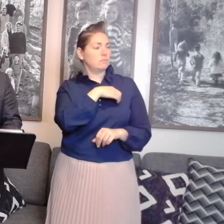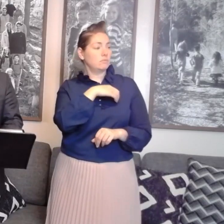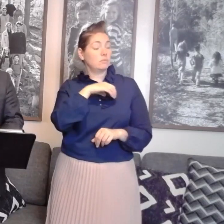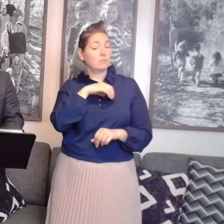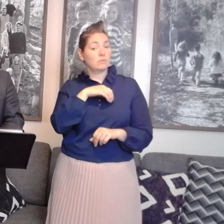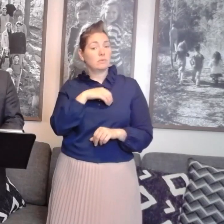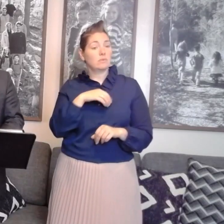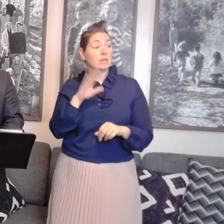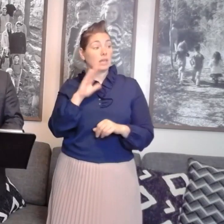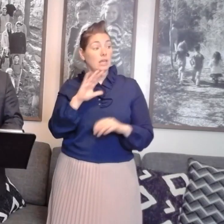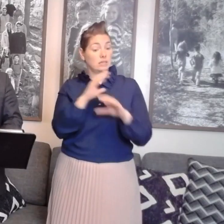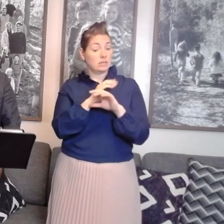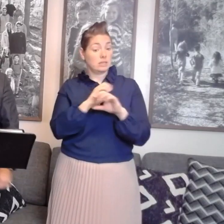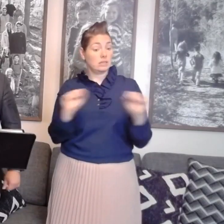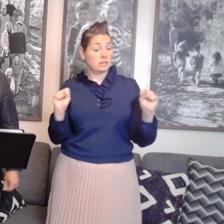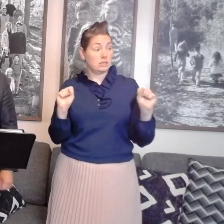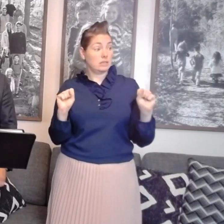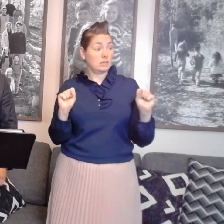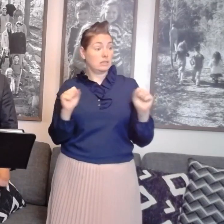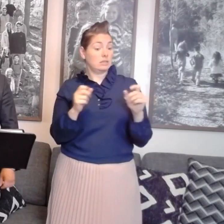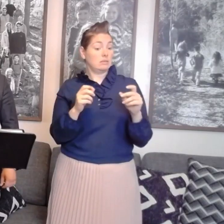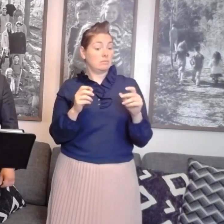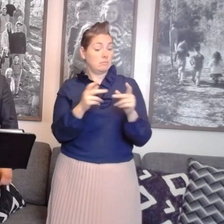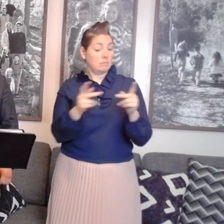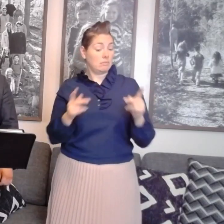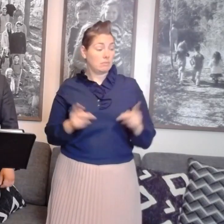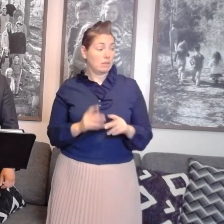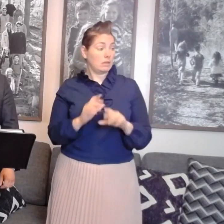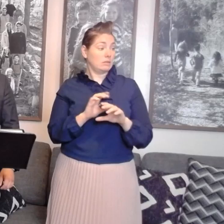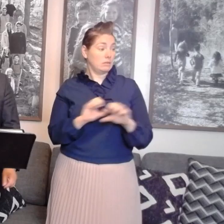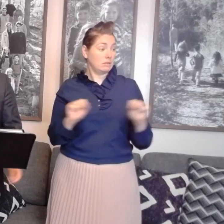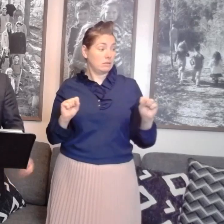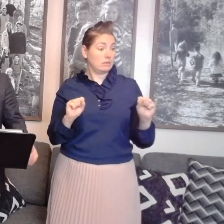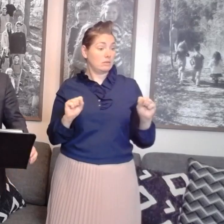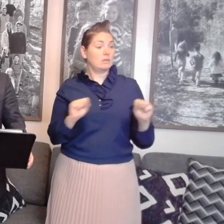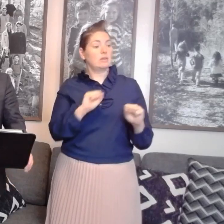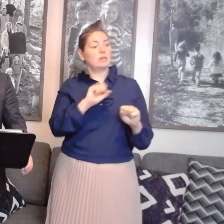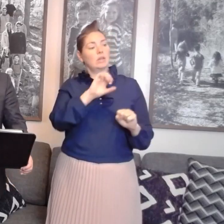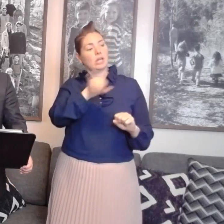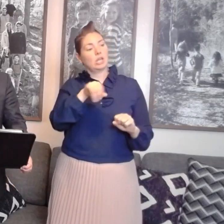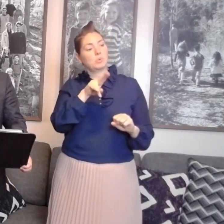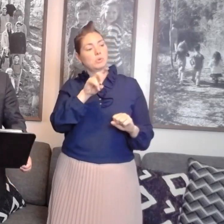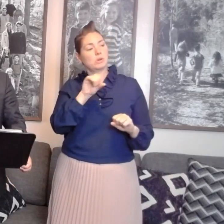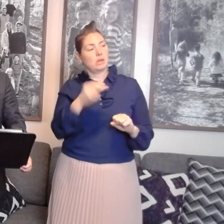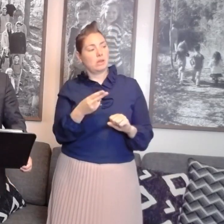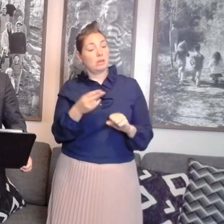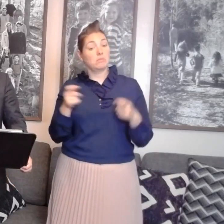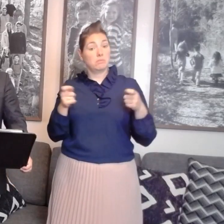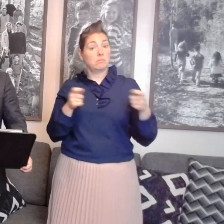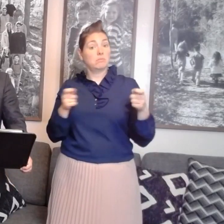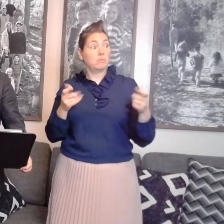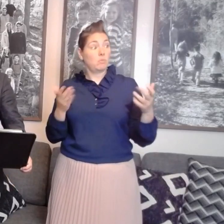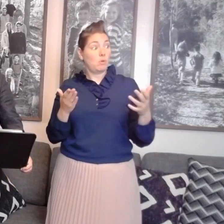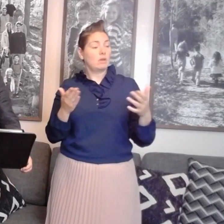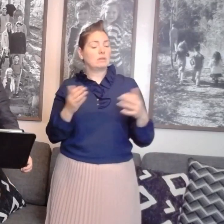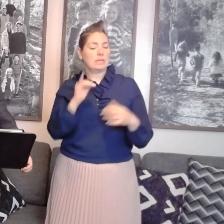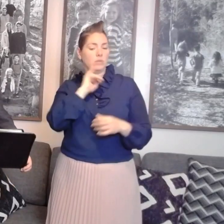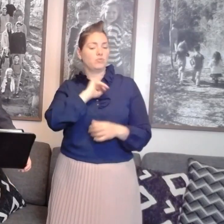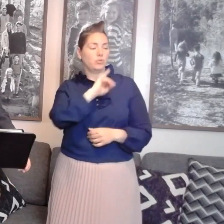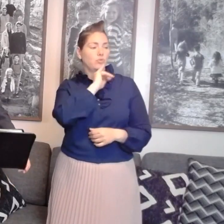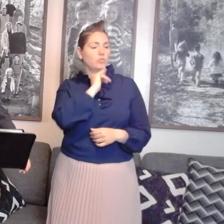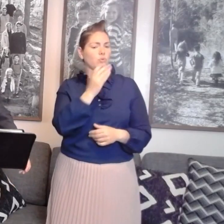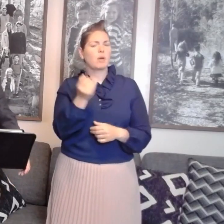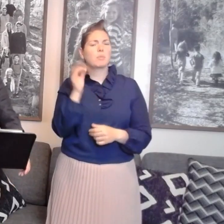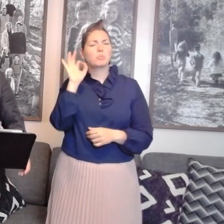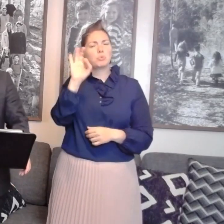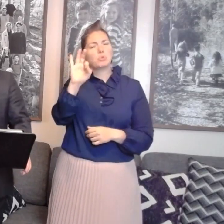Judah was his sanctuary, and Israel his dominion. I want to preach to you tonight